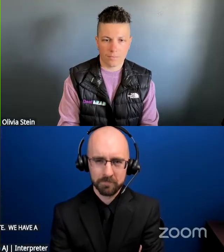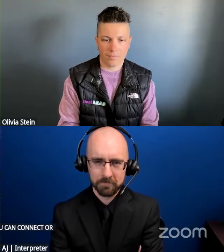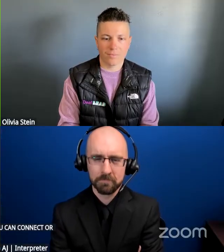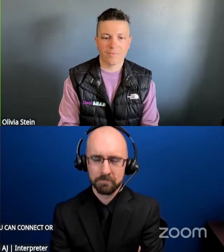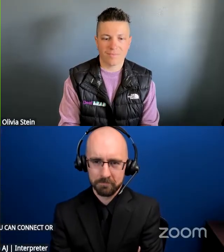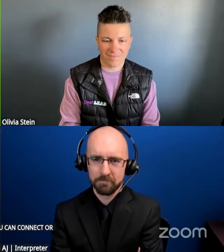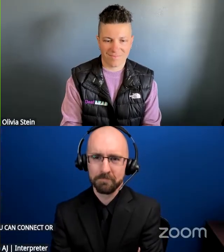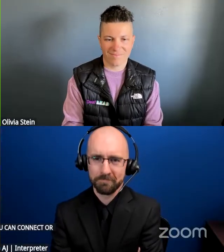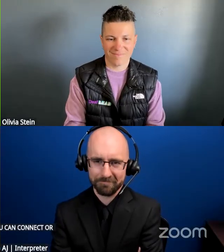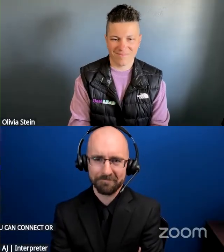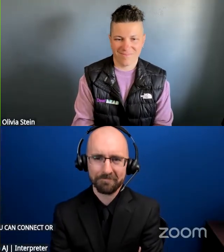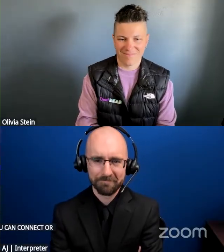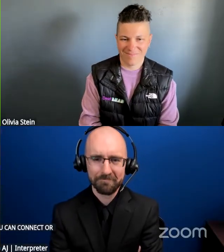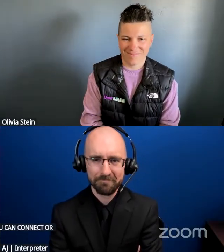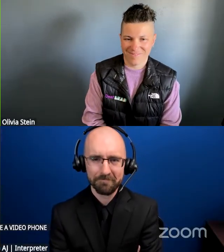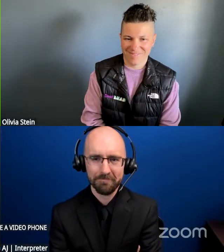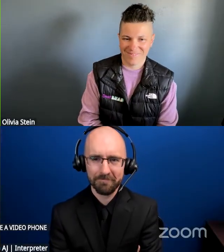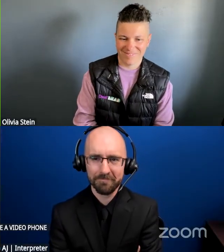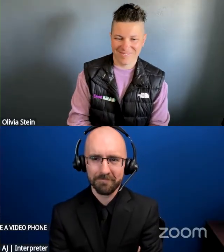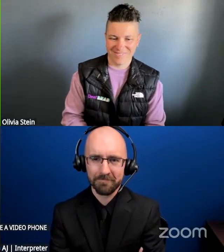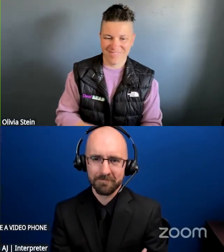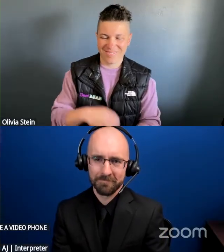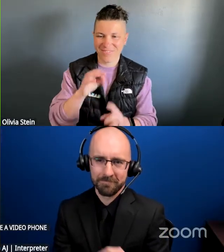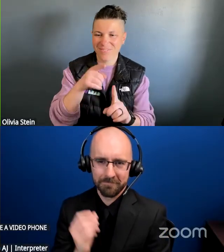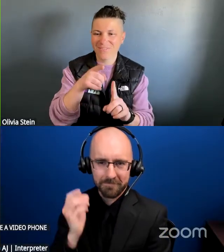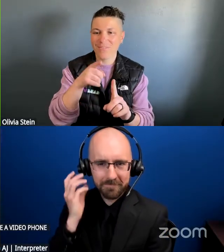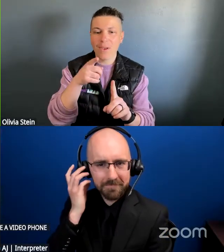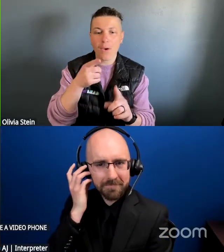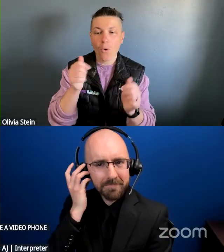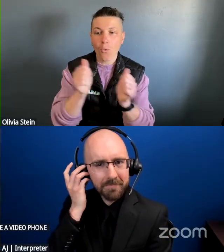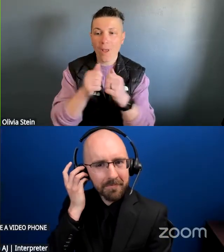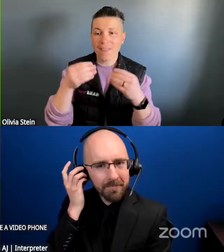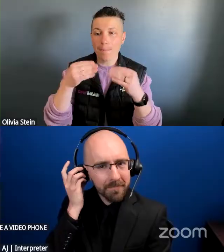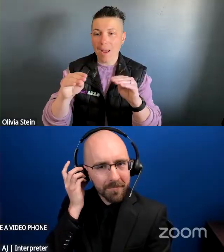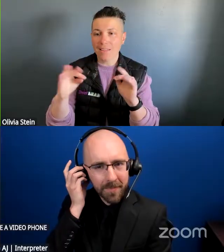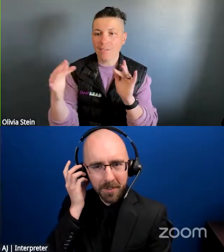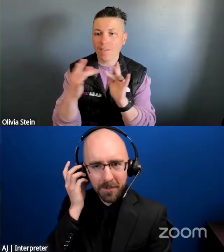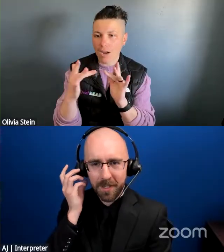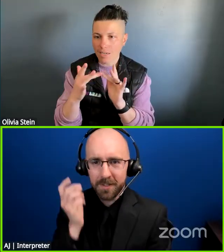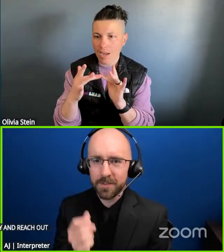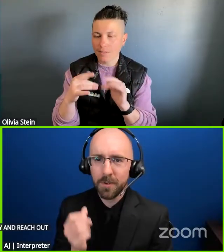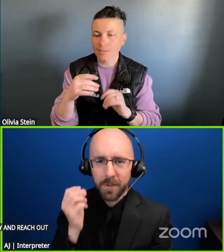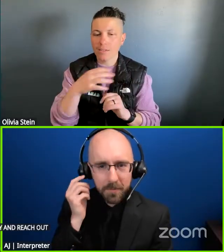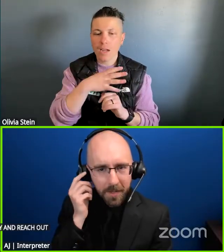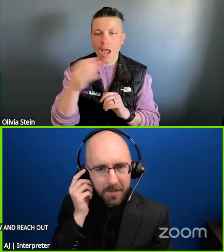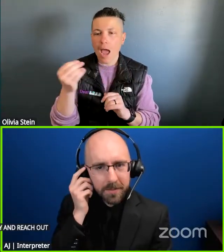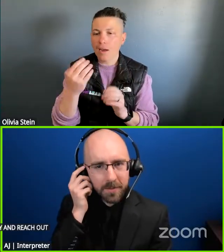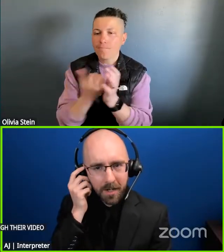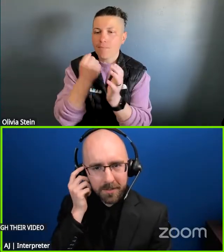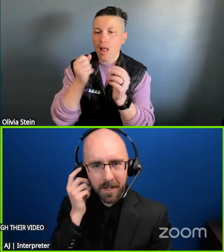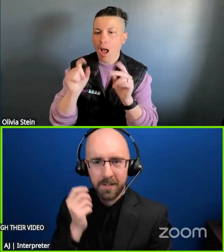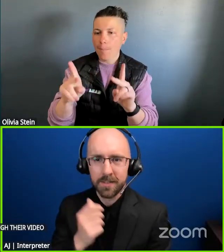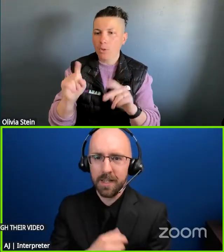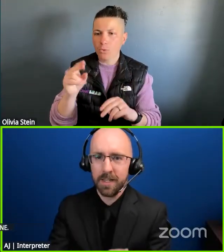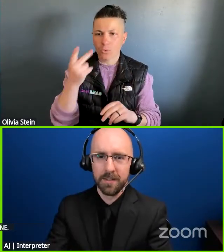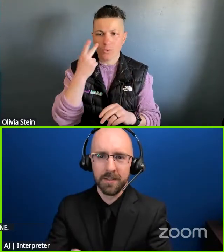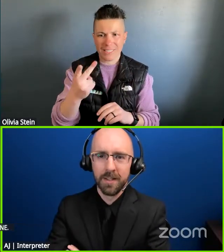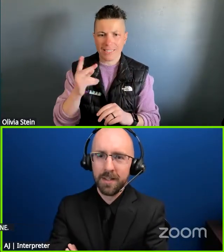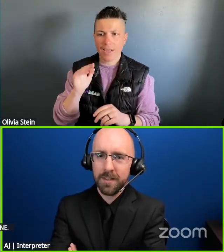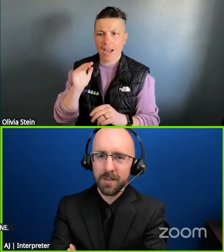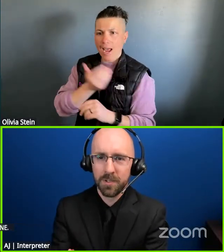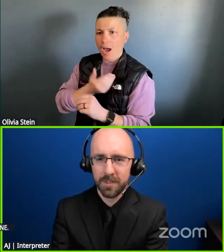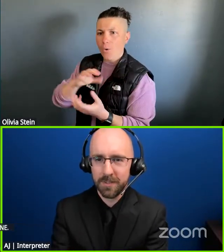can reach out to us directly through their Videophone. Okay, so with the methods of contact and